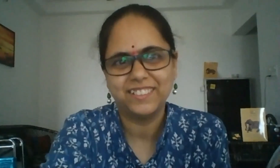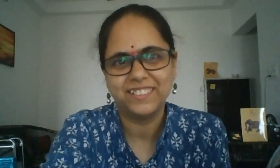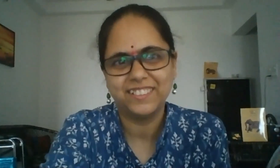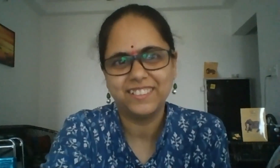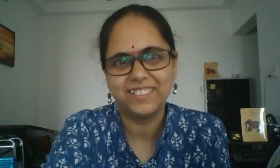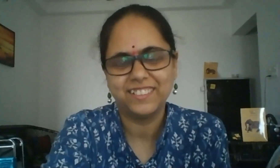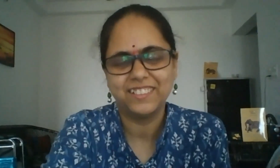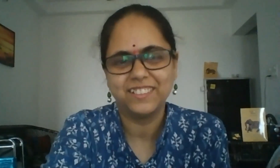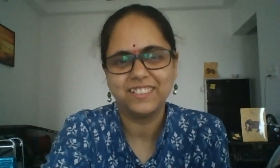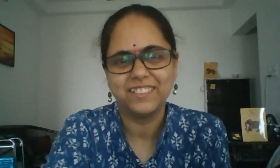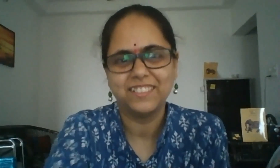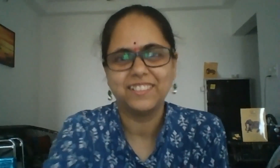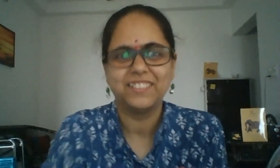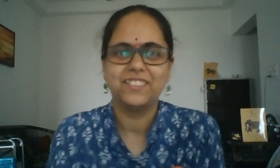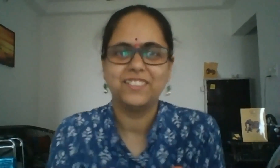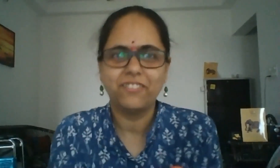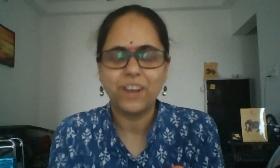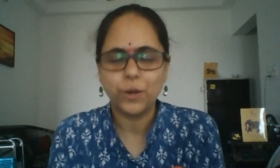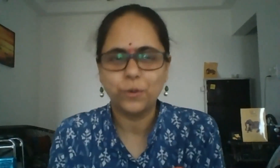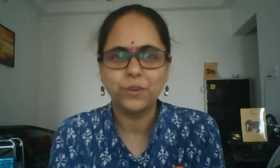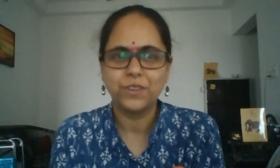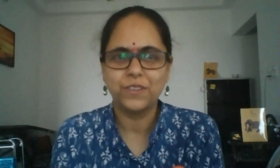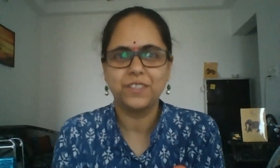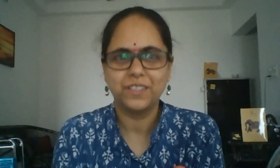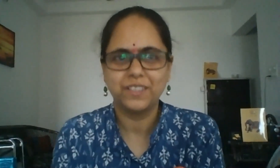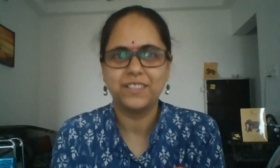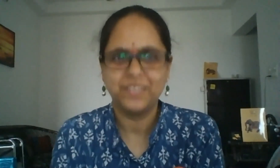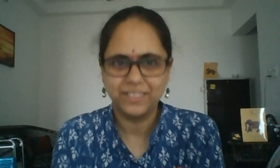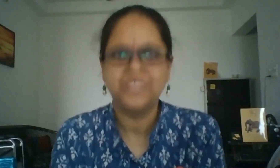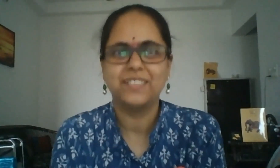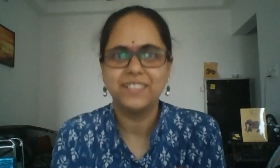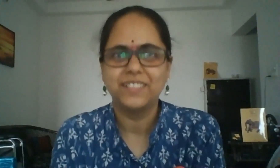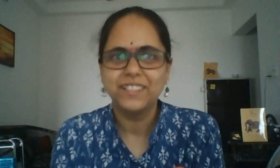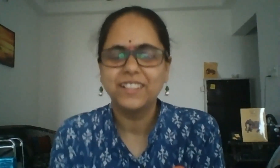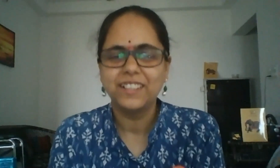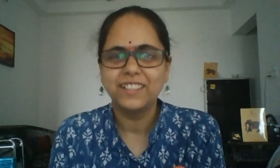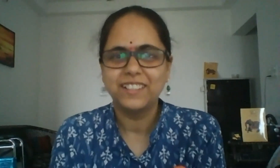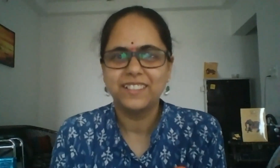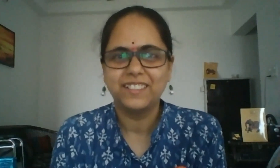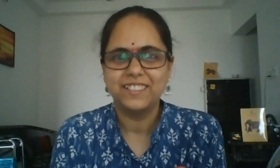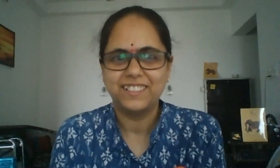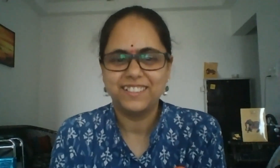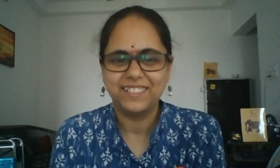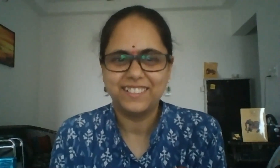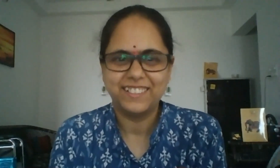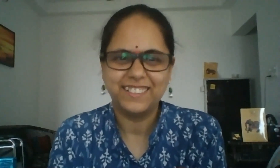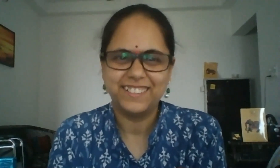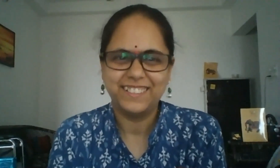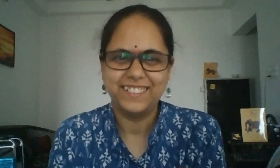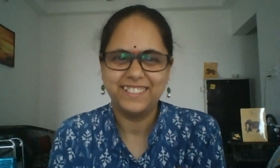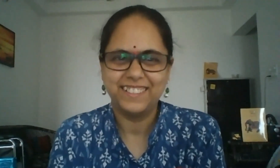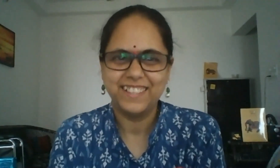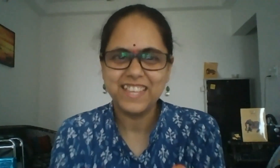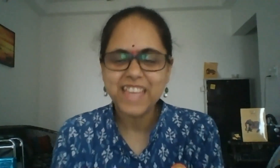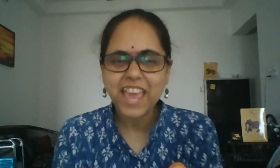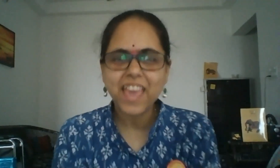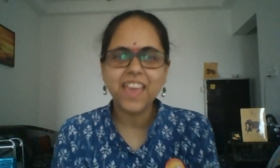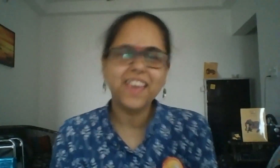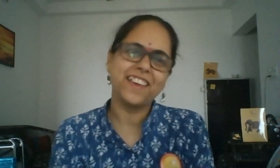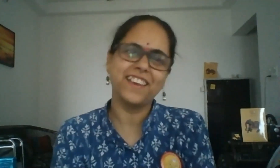56 students with their mentors. So another 100 more on the line. So thank you for